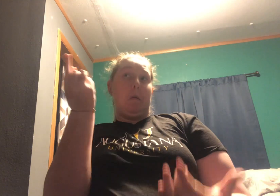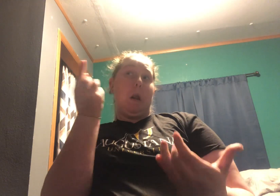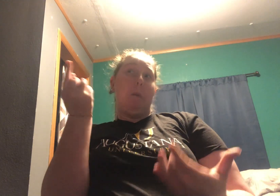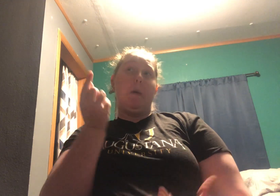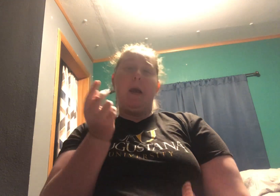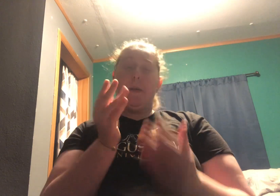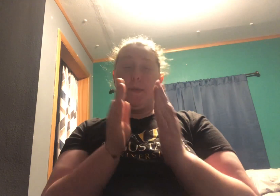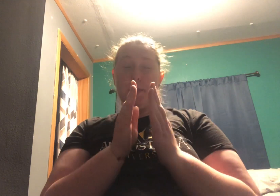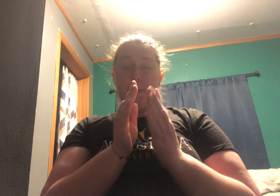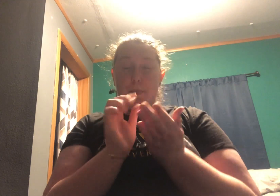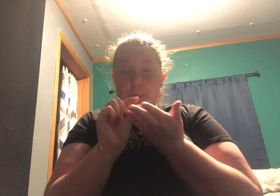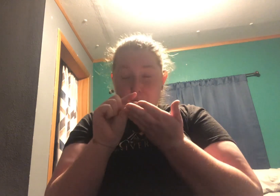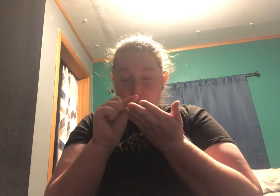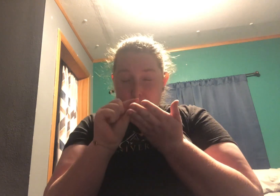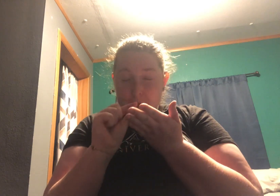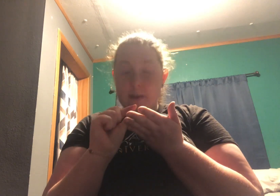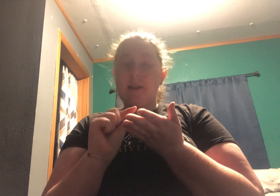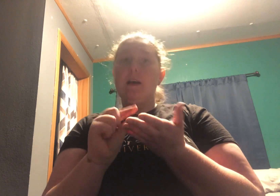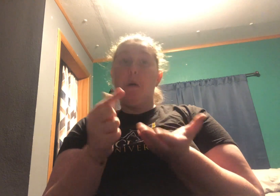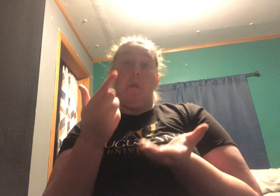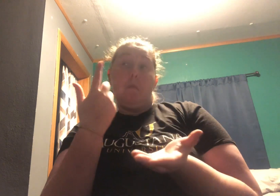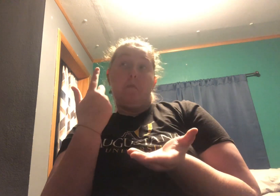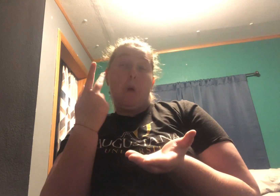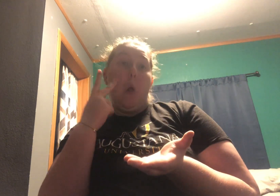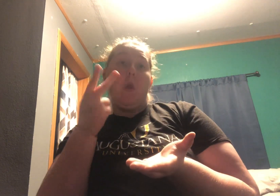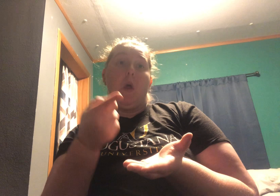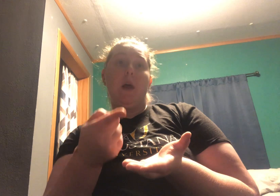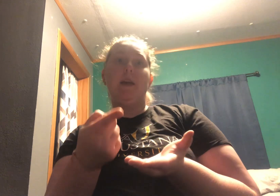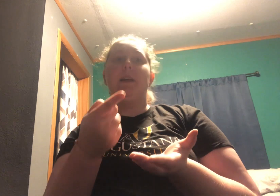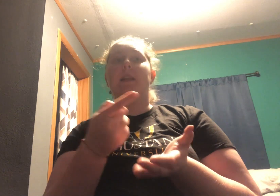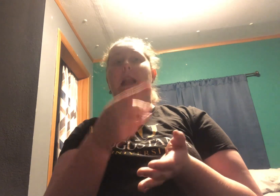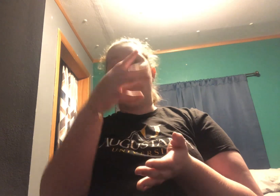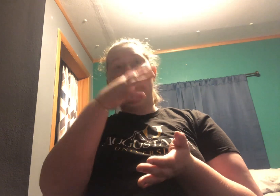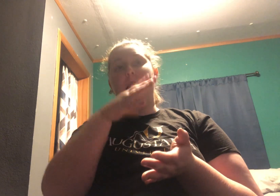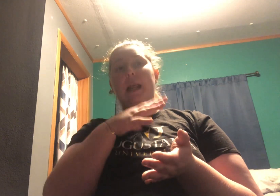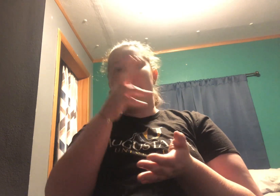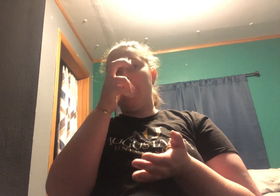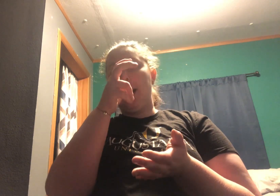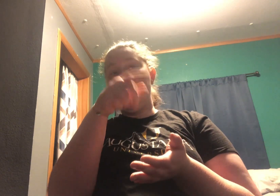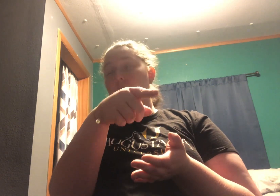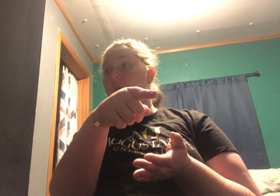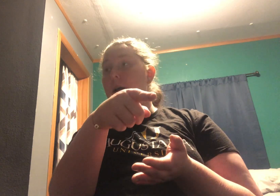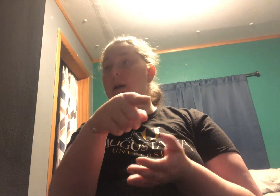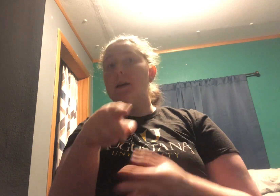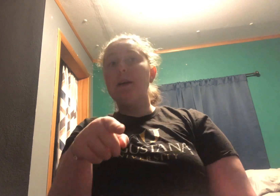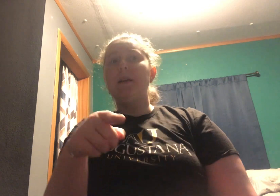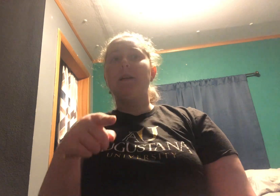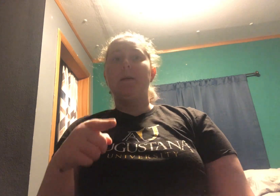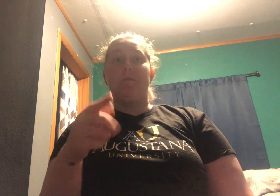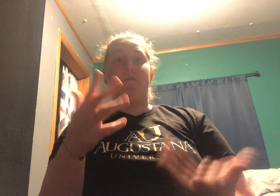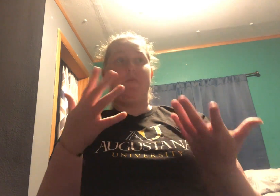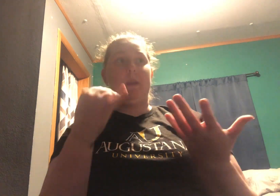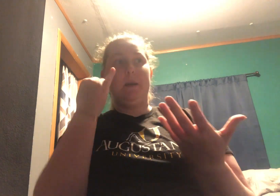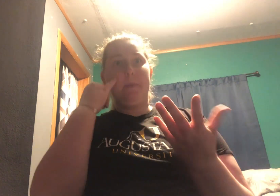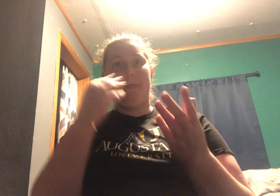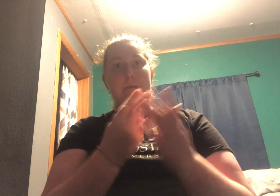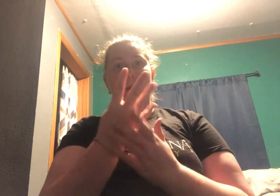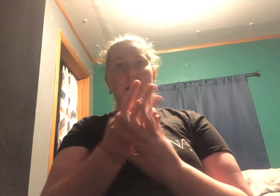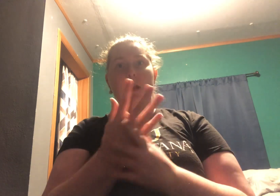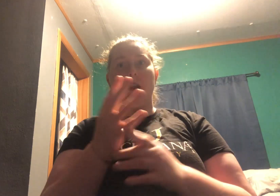minuscule. Okay, look at this ladybug on this plant here, right? A plant is big. You know, let's imagine a ladybug is on like a tree,